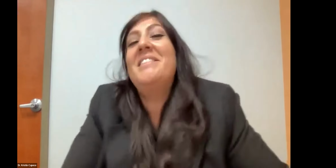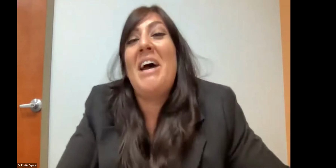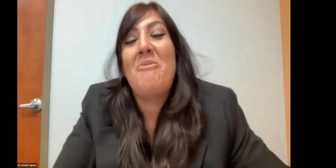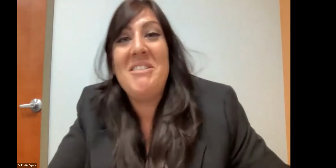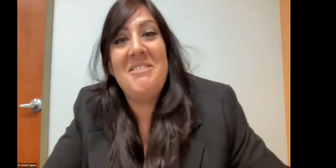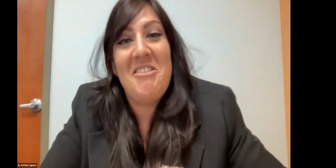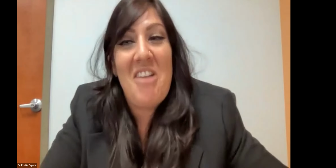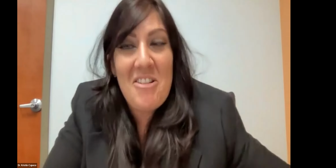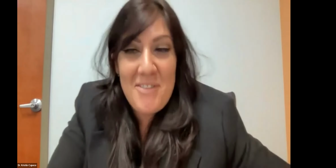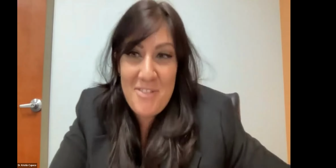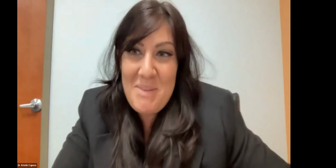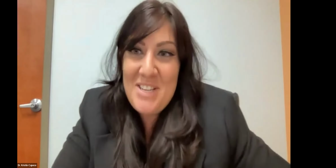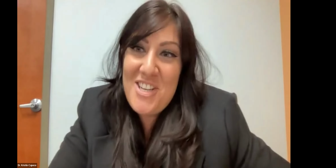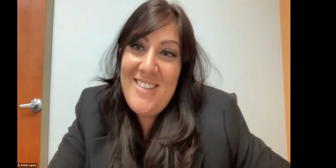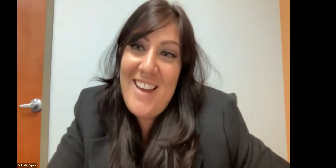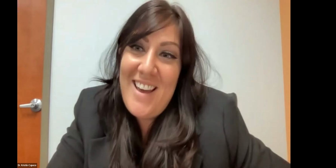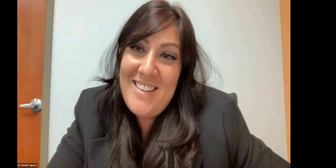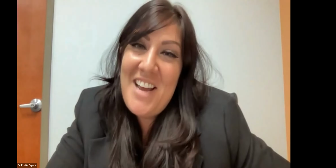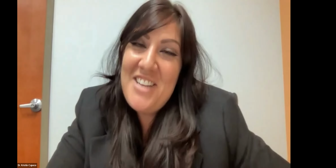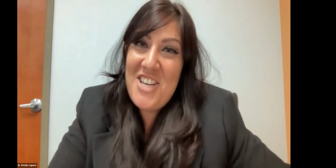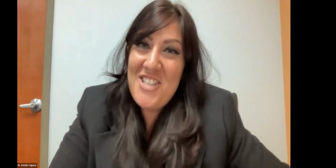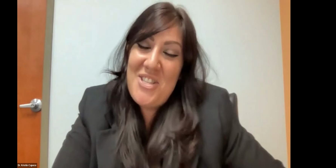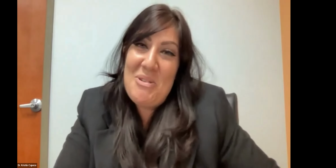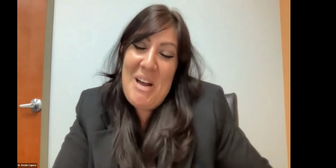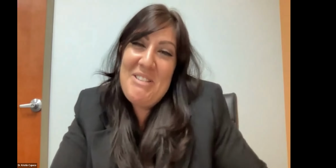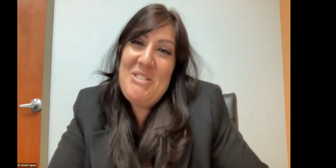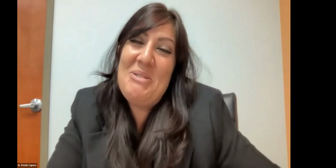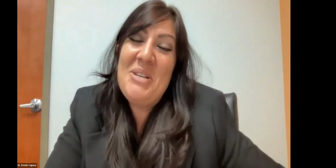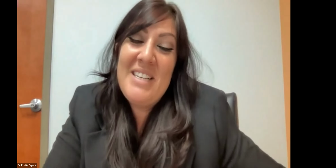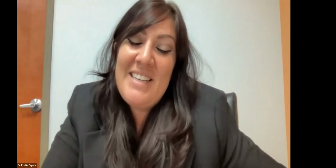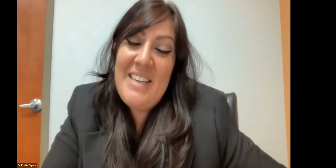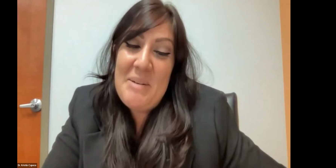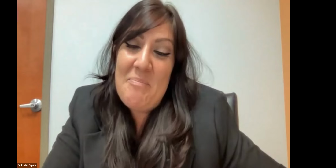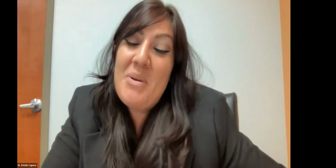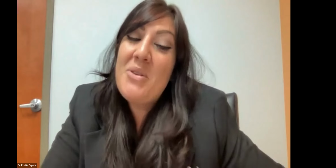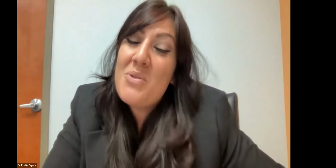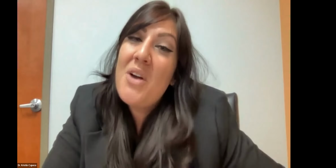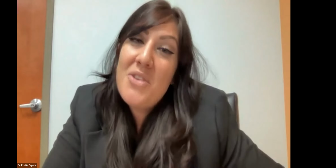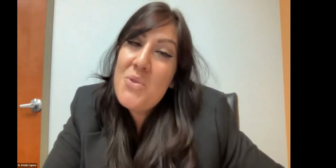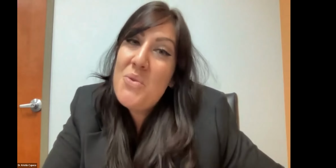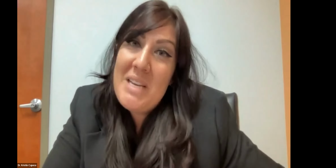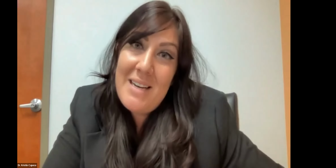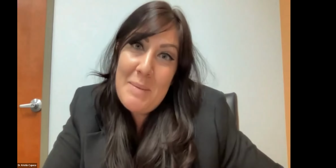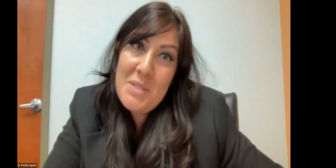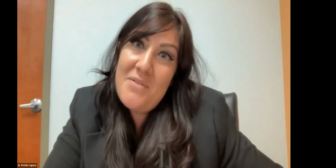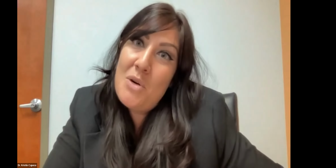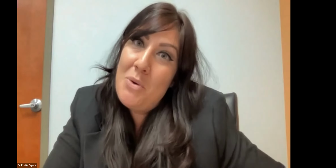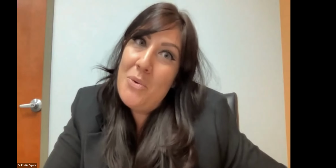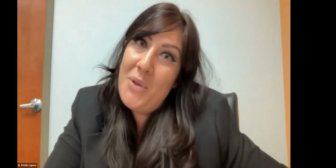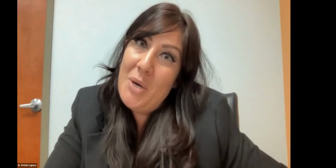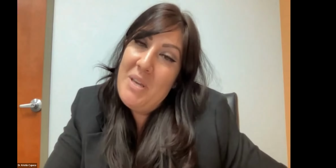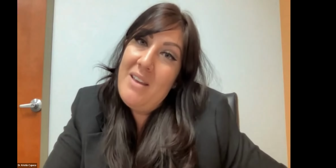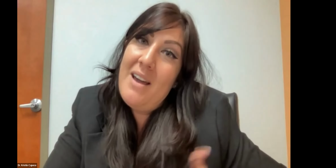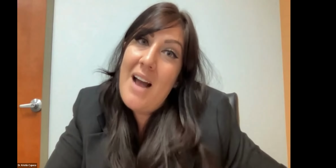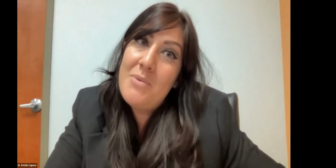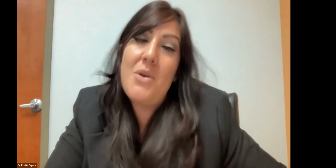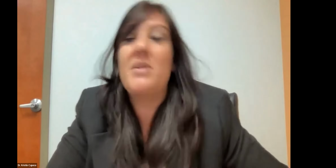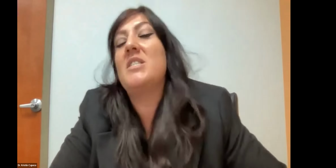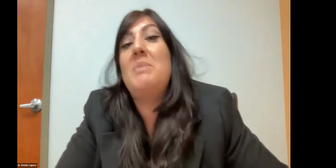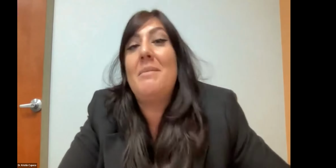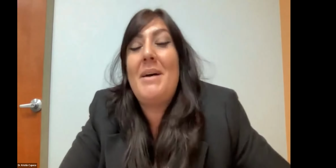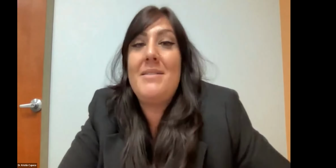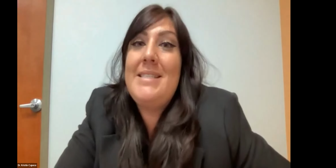So that was a lot of information that I just threw at you. But those are the two main types of hormonal therapy that